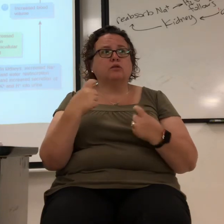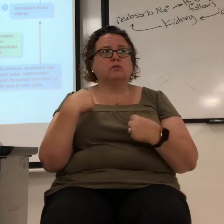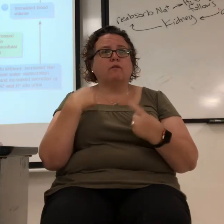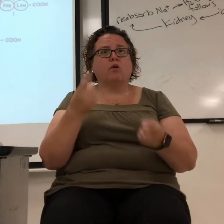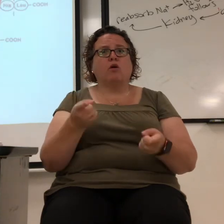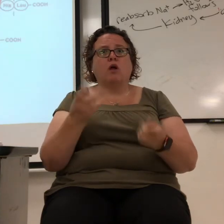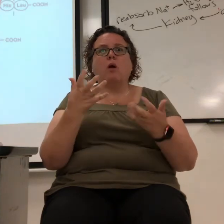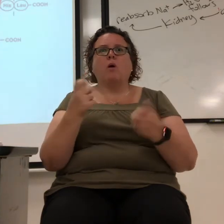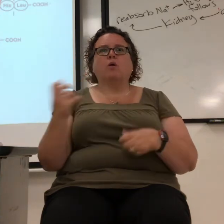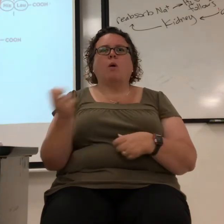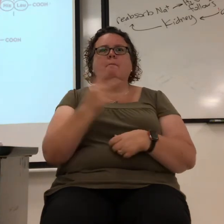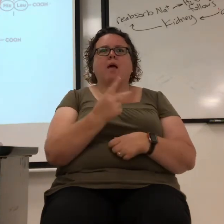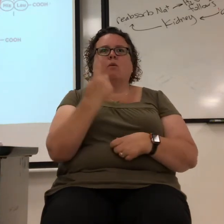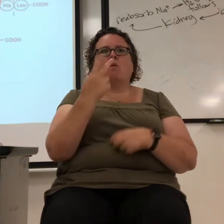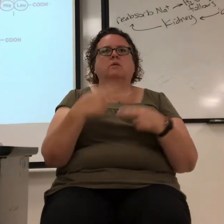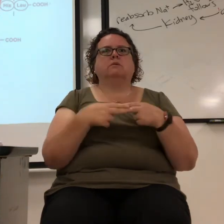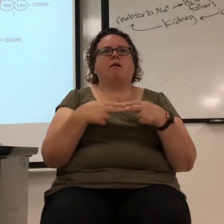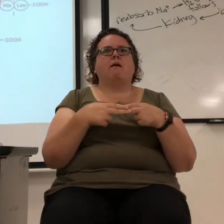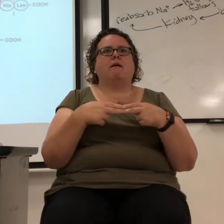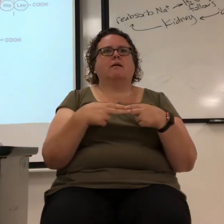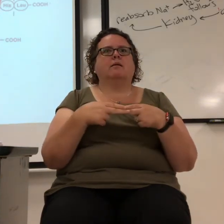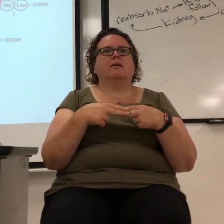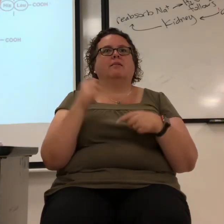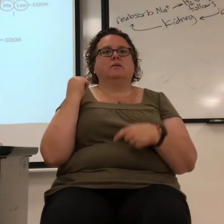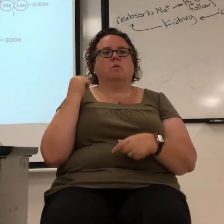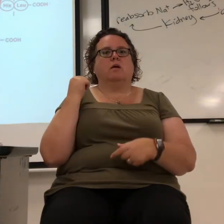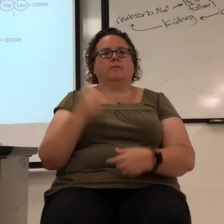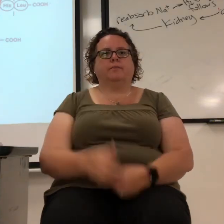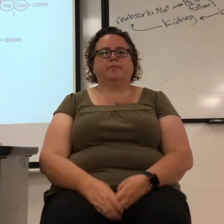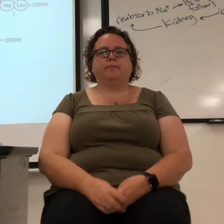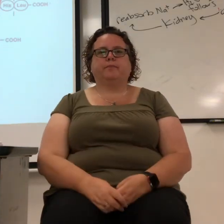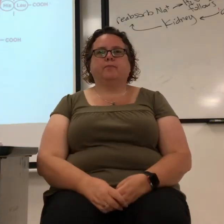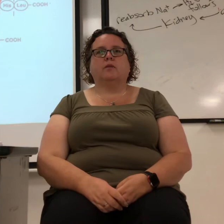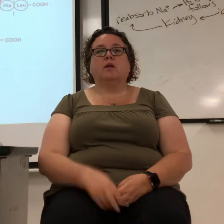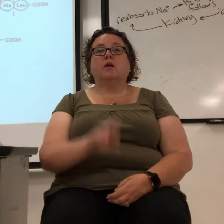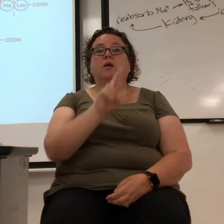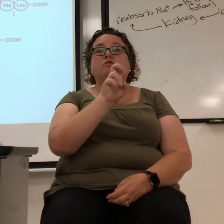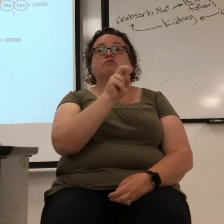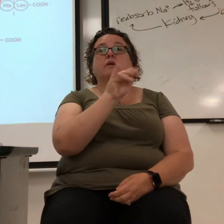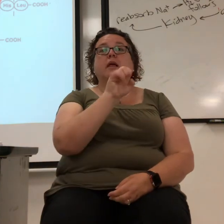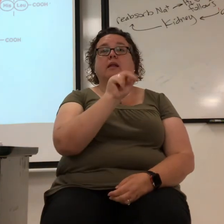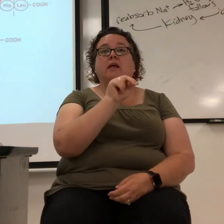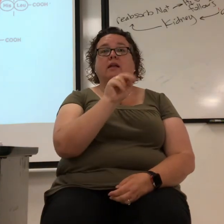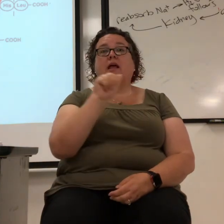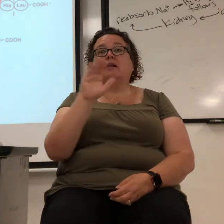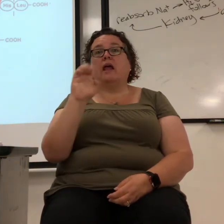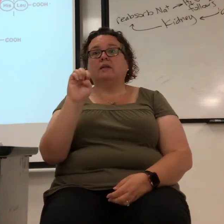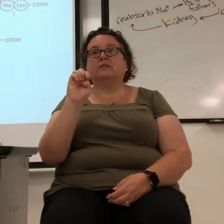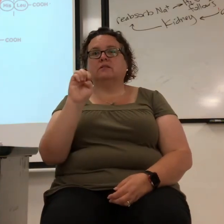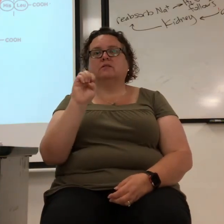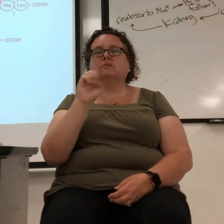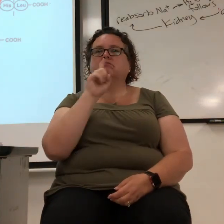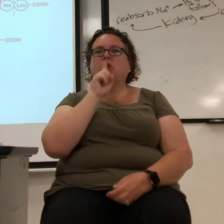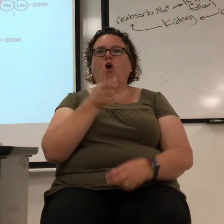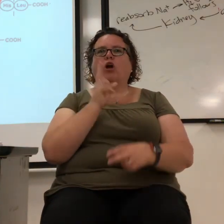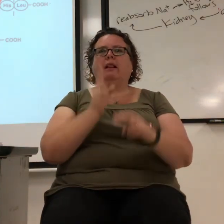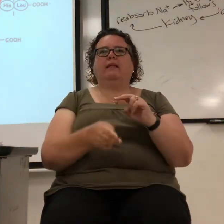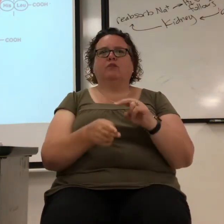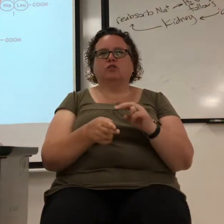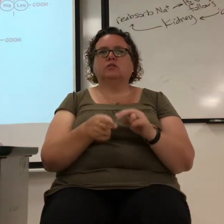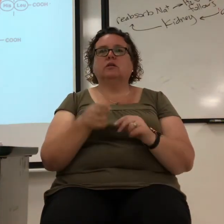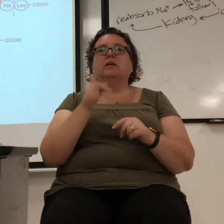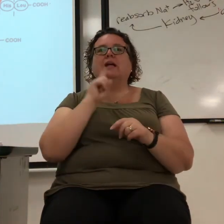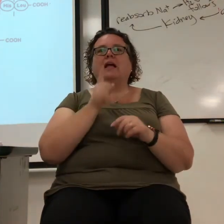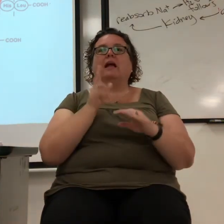I'm gonna go back to one slide, this one. Renin and ACE are cleavers. I had mentioned that for renin.